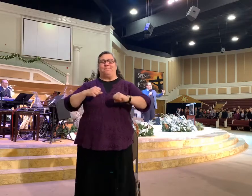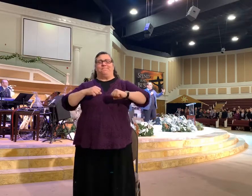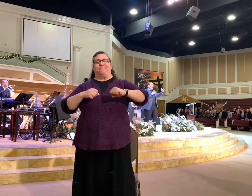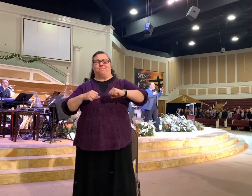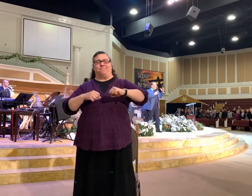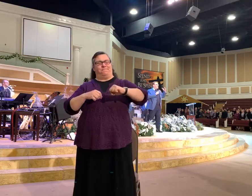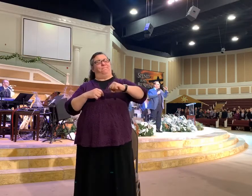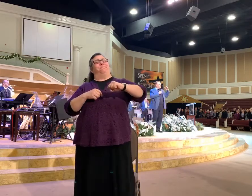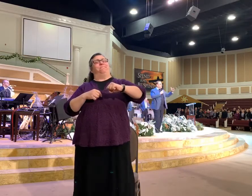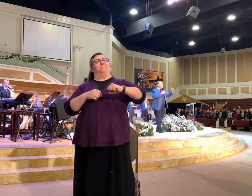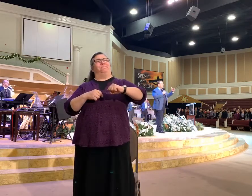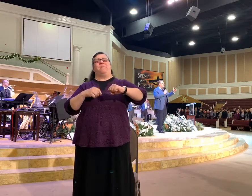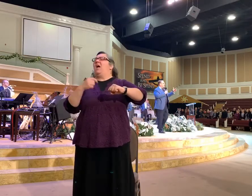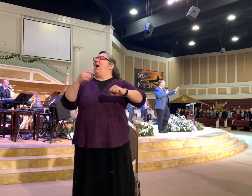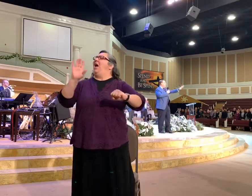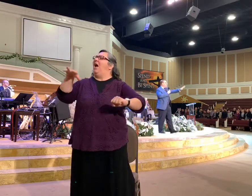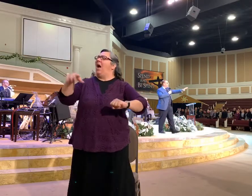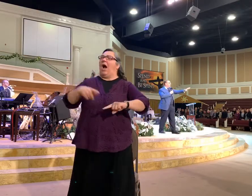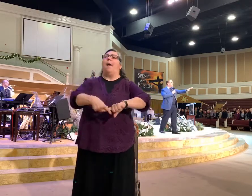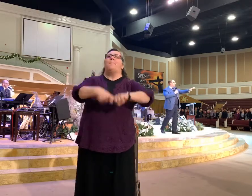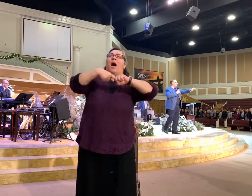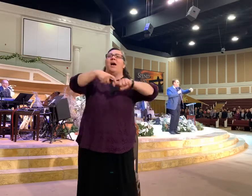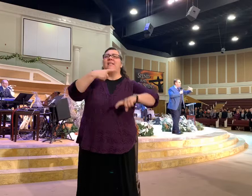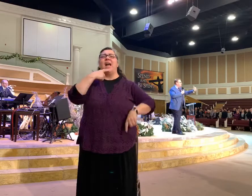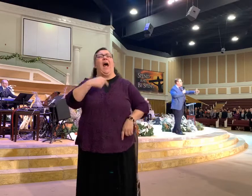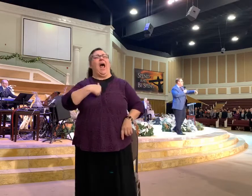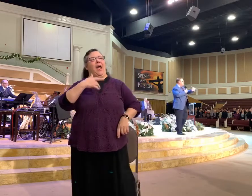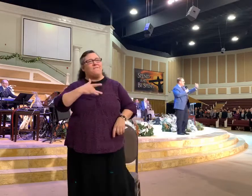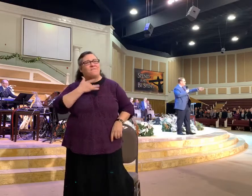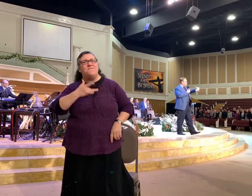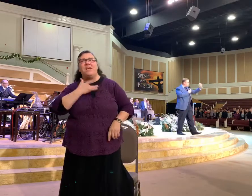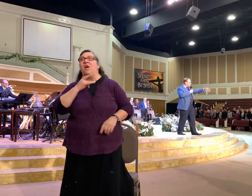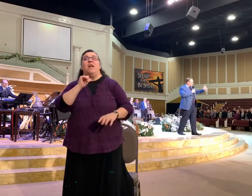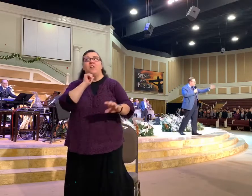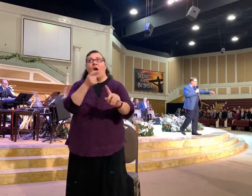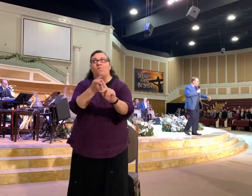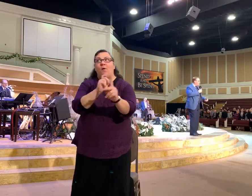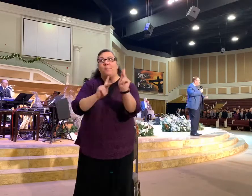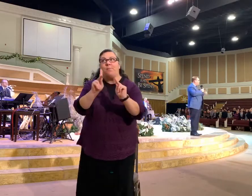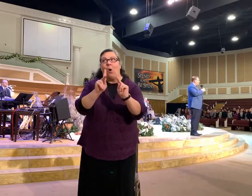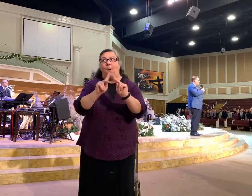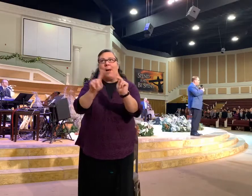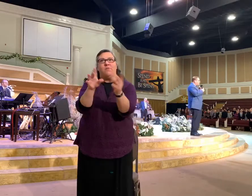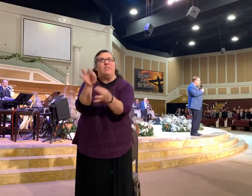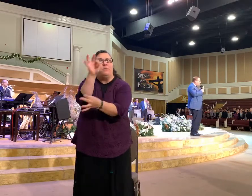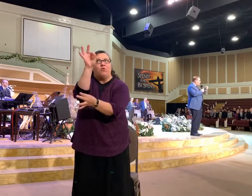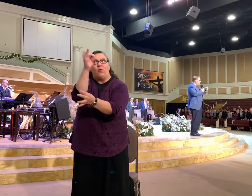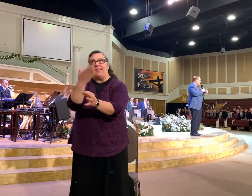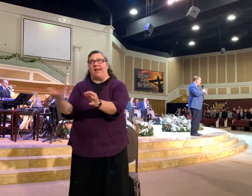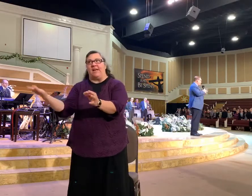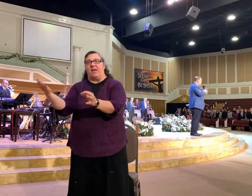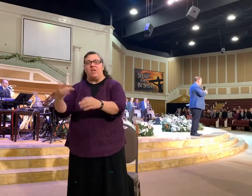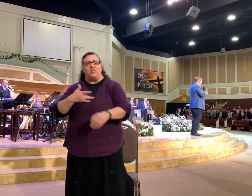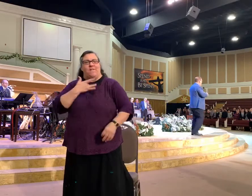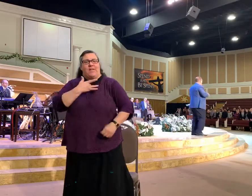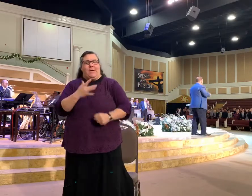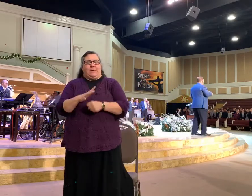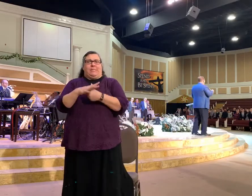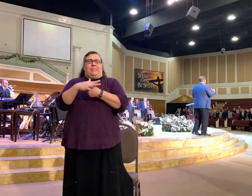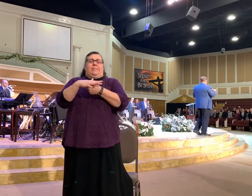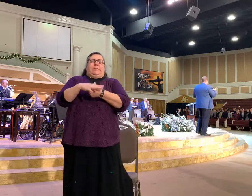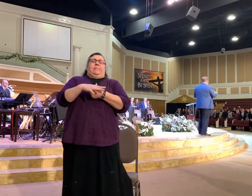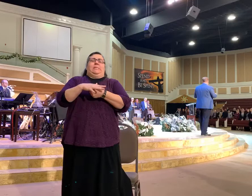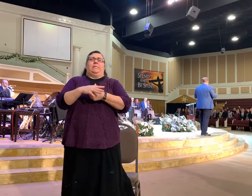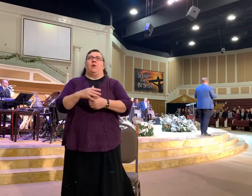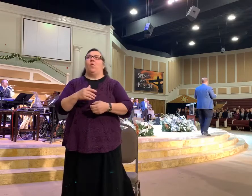what? I feel spiritual. It wasn't coming from the people. It was a spiritual thing. You could just feel the pressure.